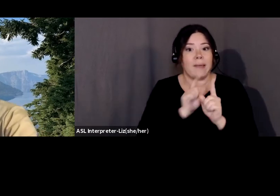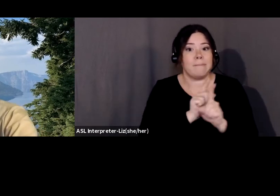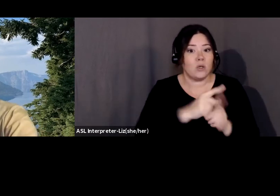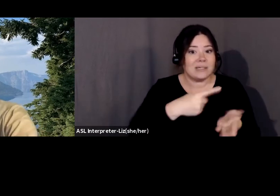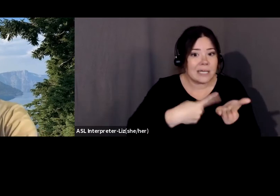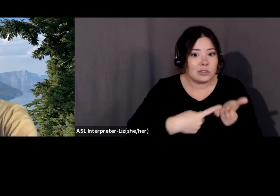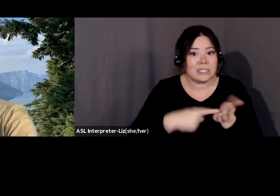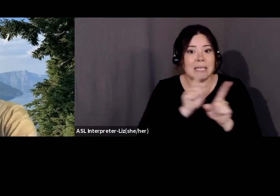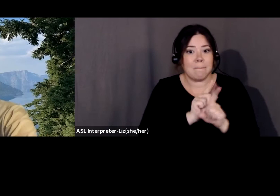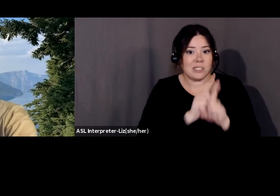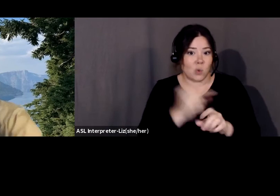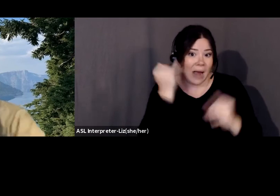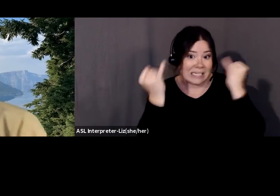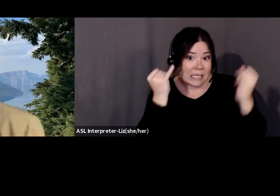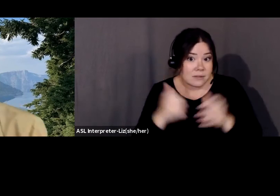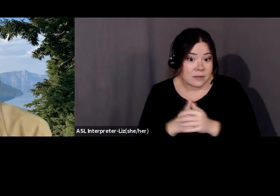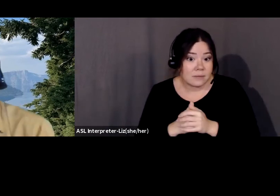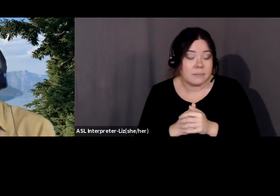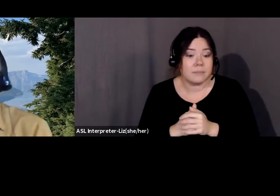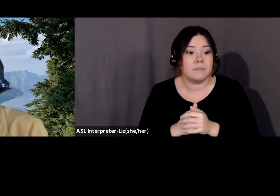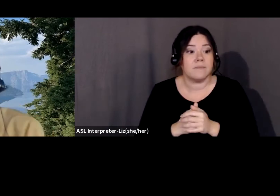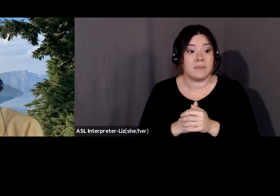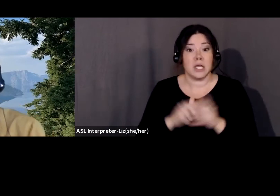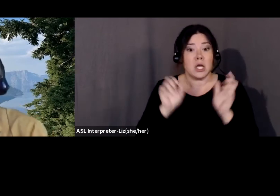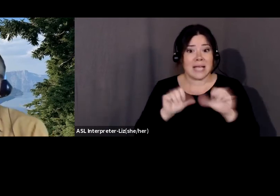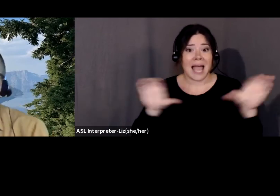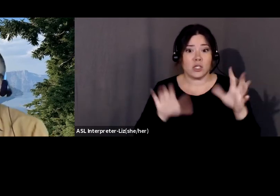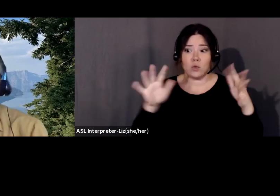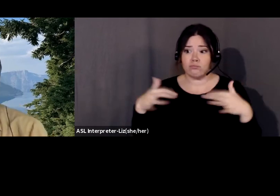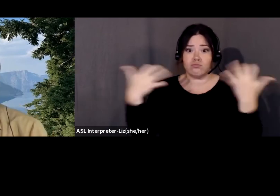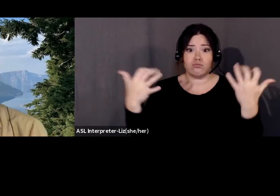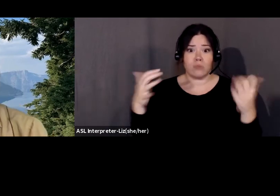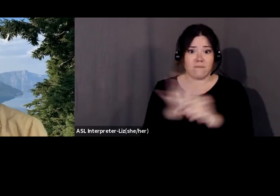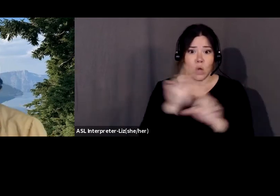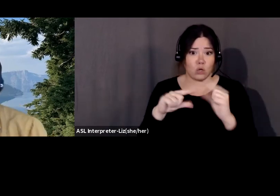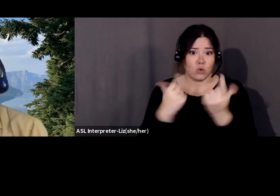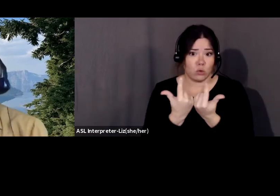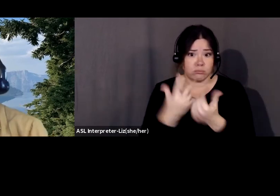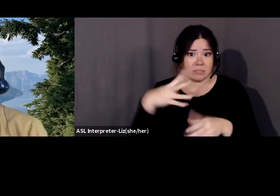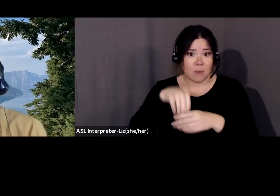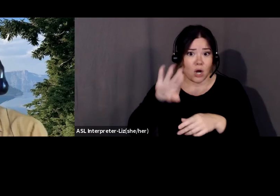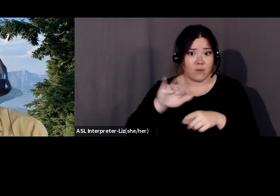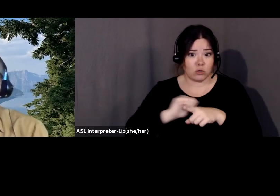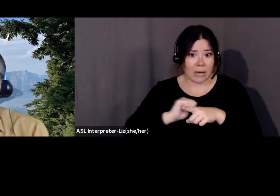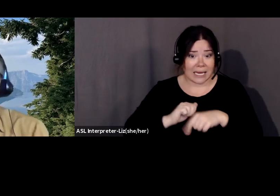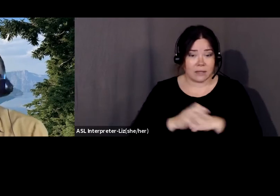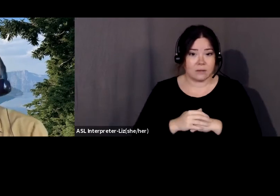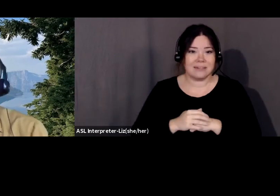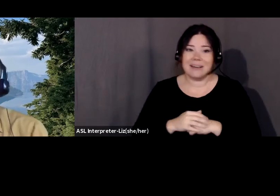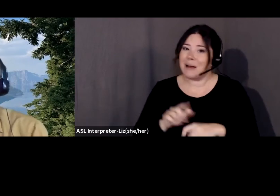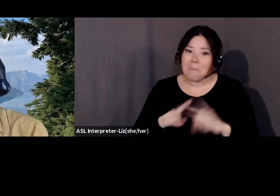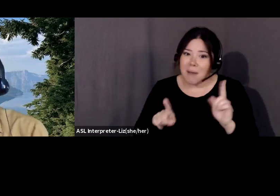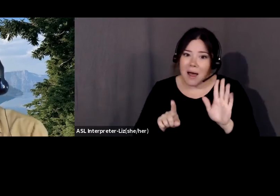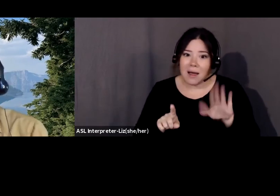talked about. You can also do it as a full group, as a part of your training. But again, don't make it into just